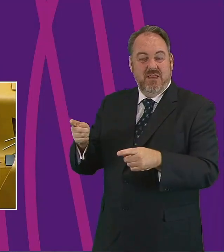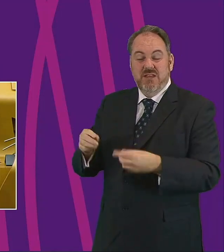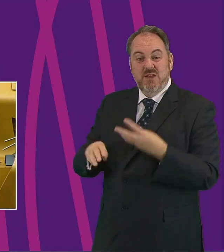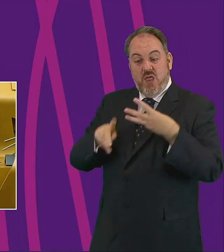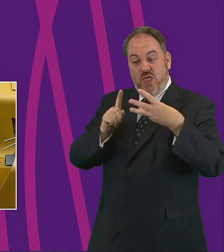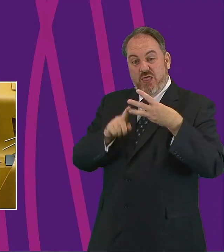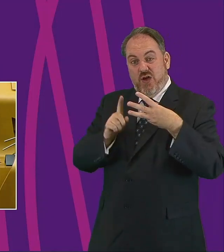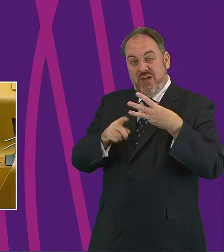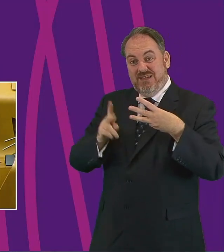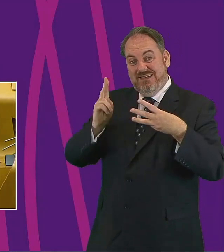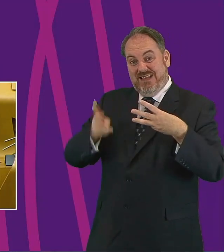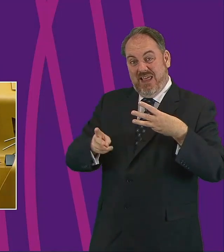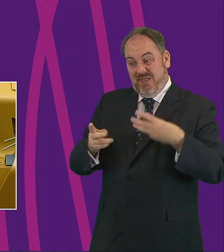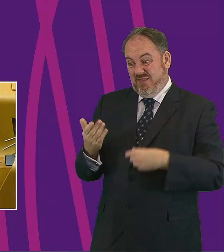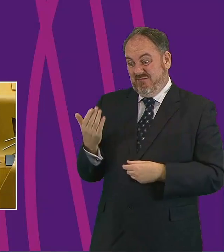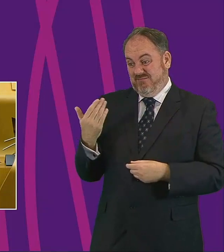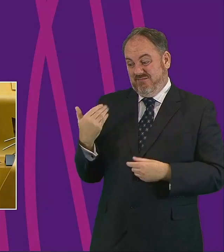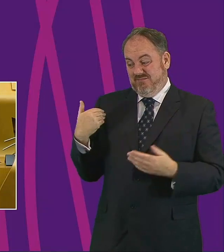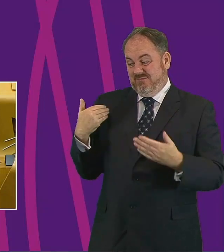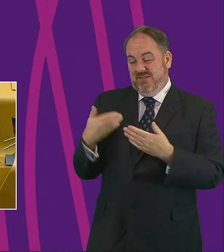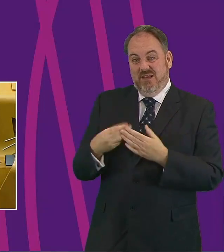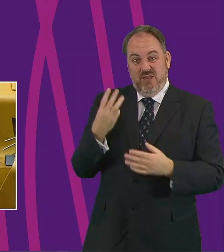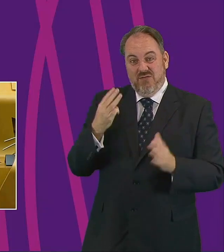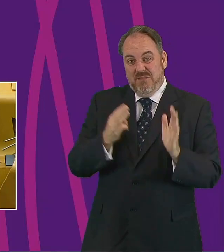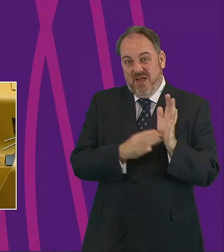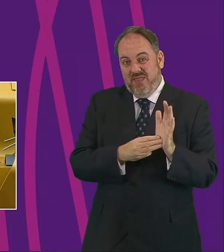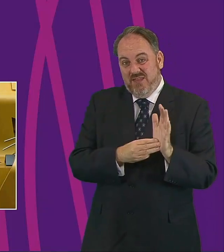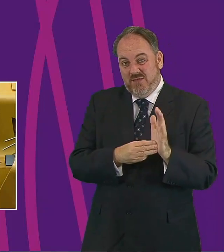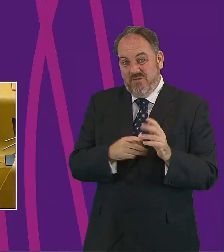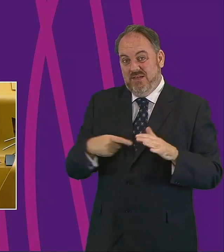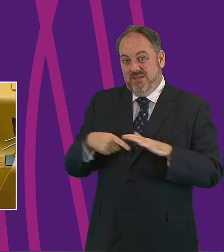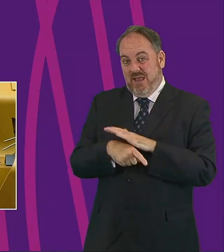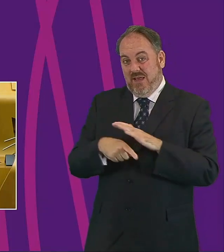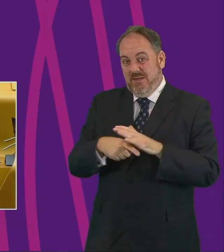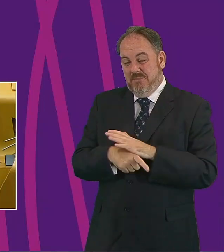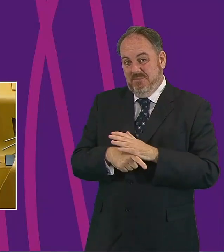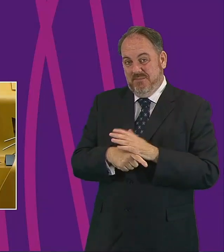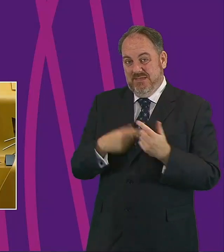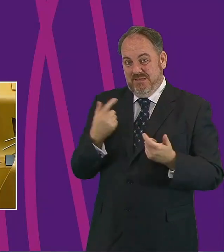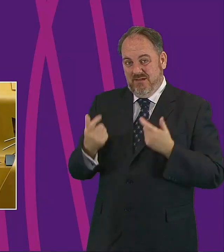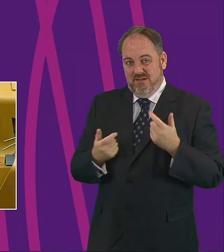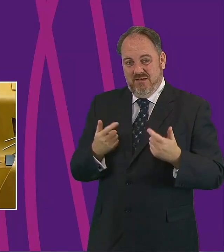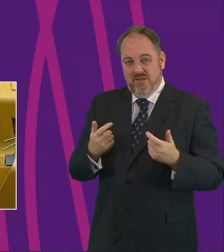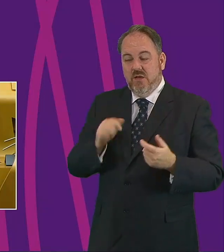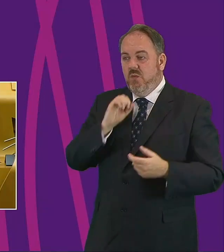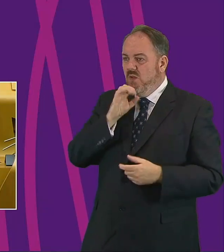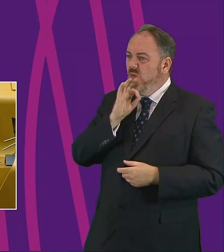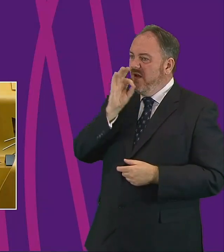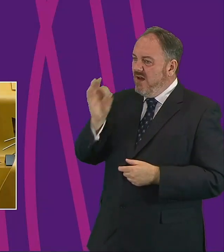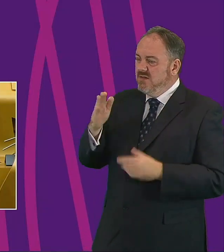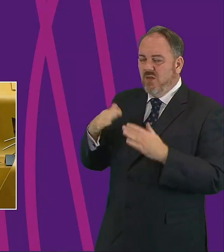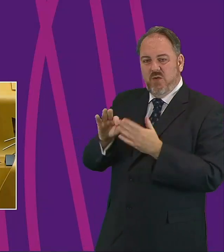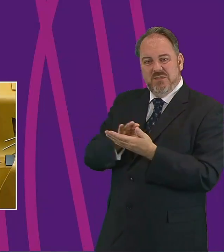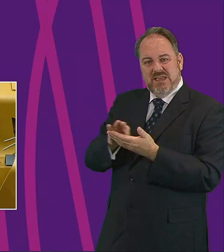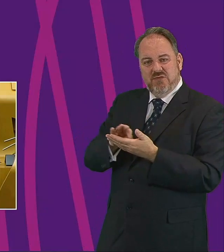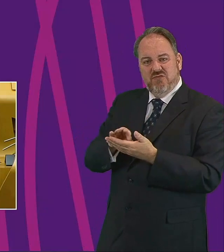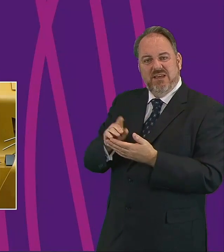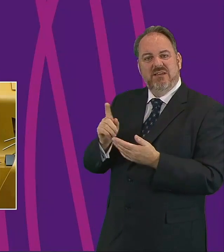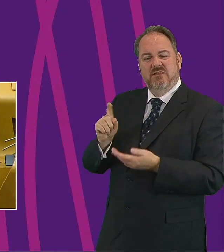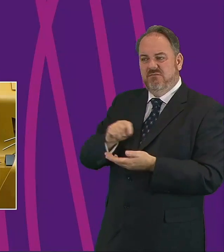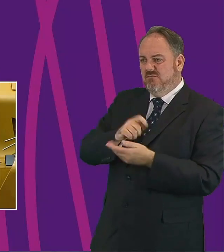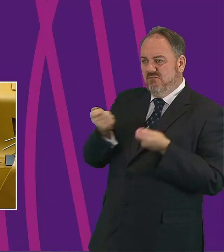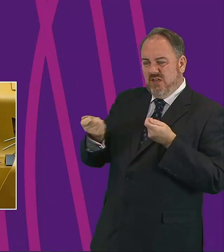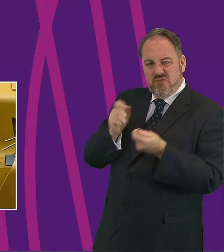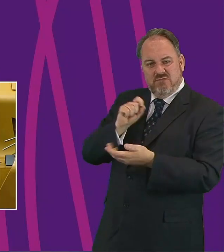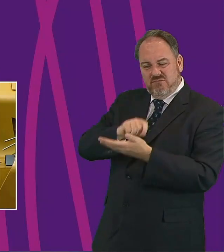Scotland in recent months. So can I ask if the First Minister will write to the Home Secretary to demand an independent inquiry into the deaths